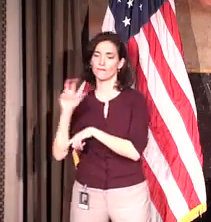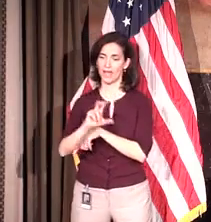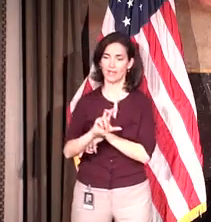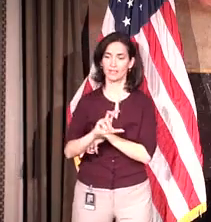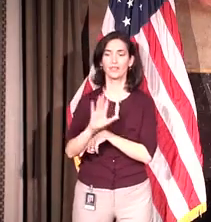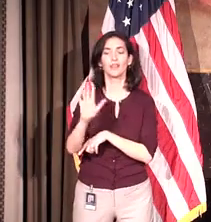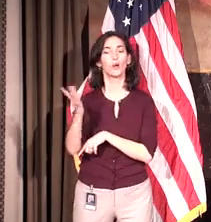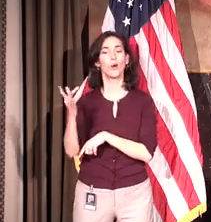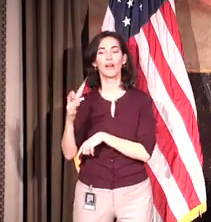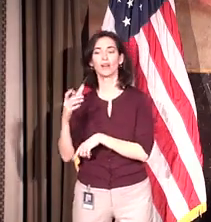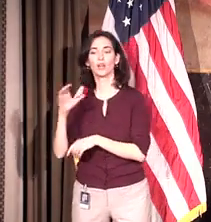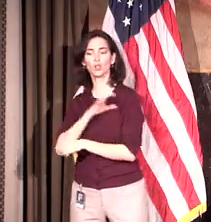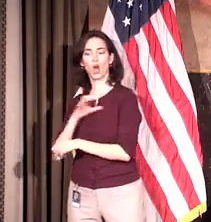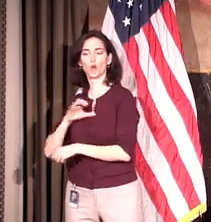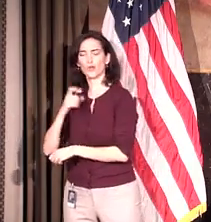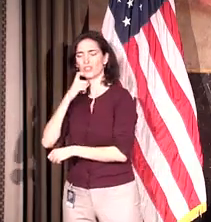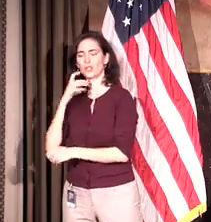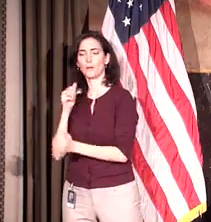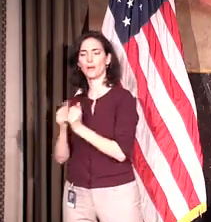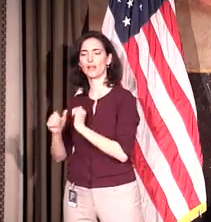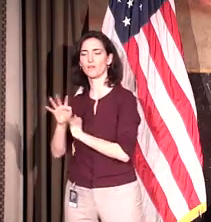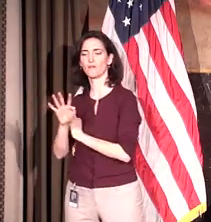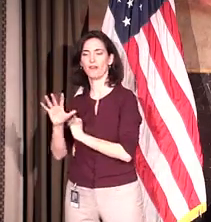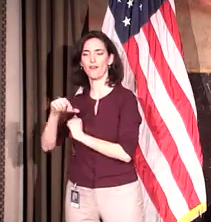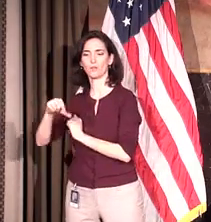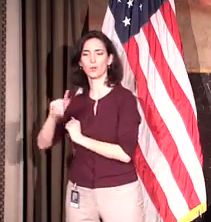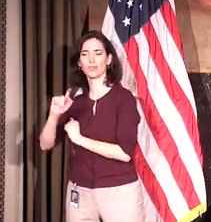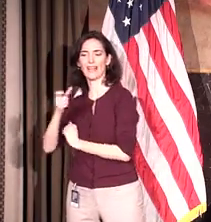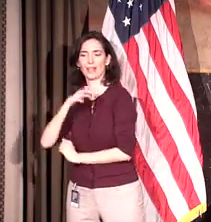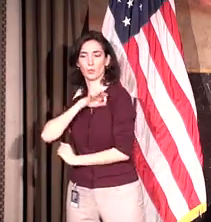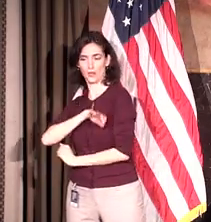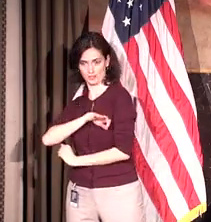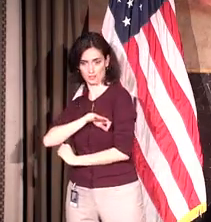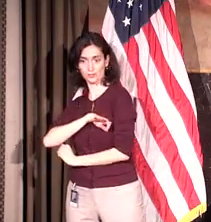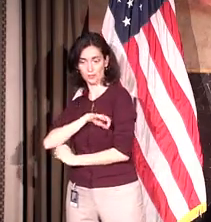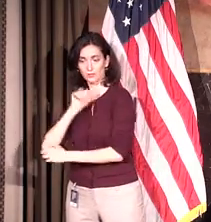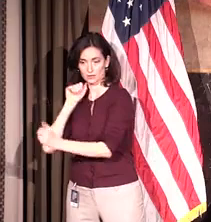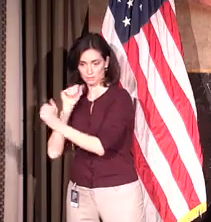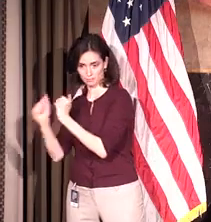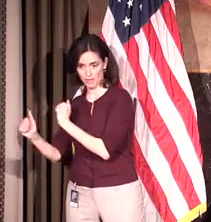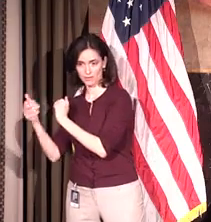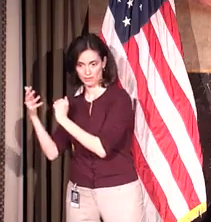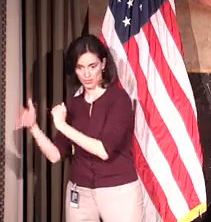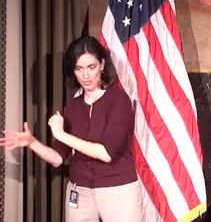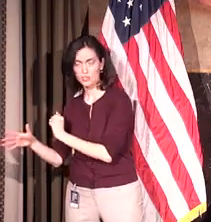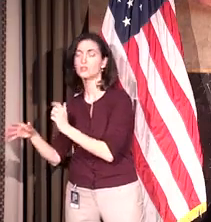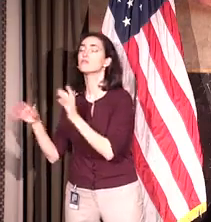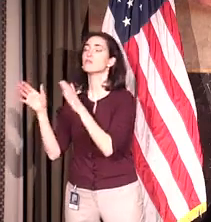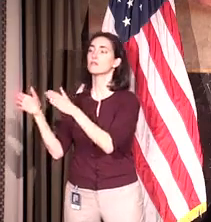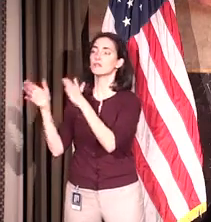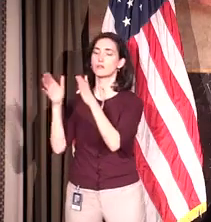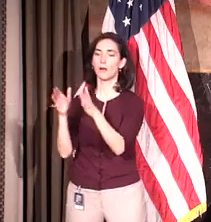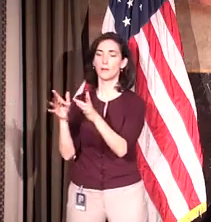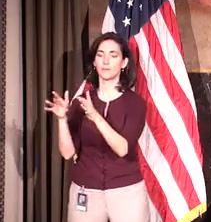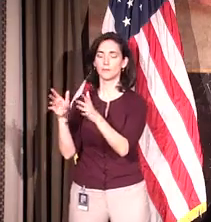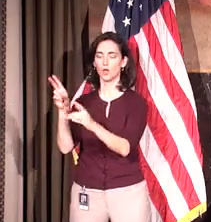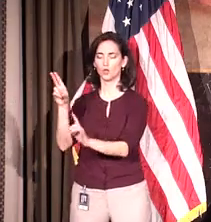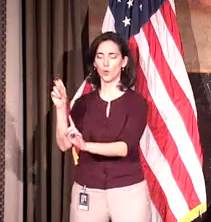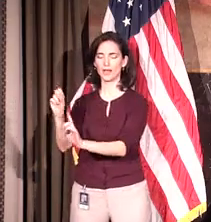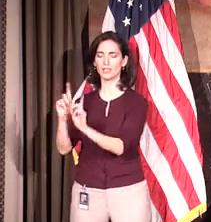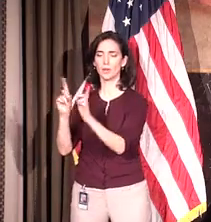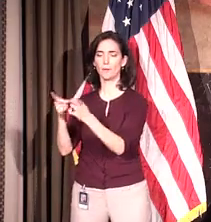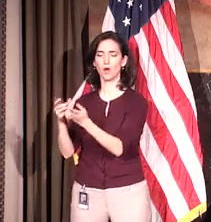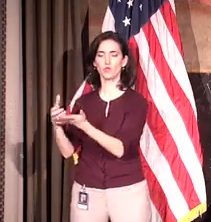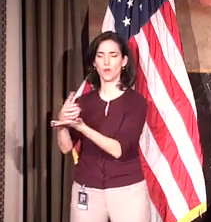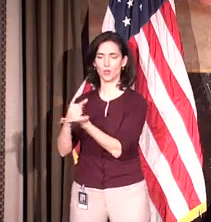passed the 45Q tax credit that has received all of the rules now from the U.S. Department